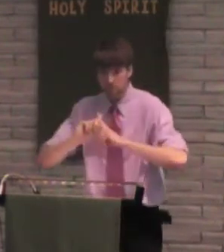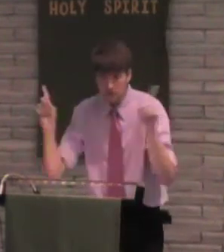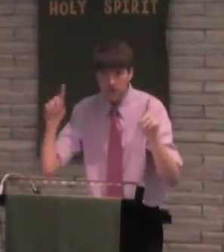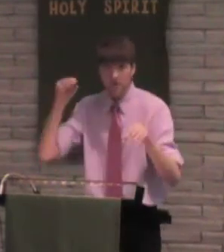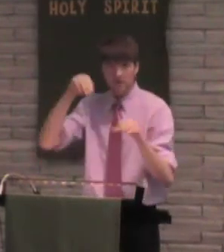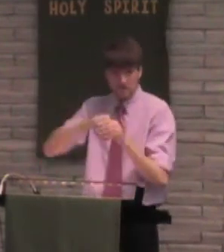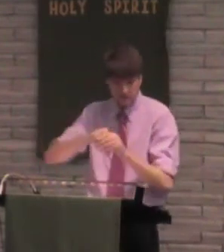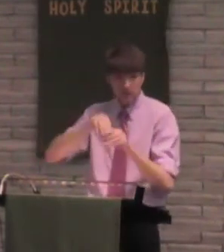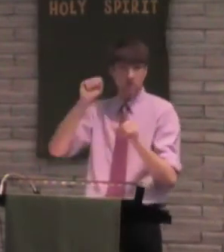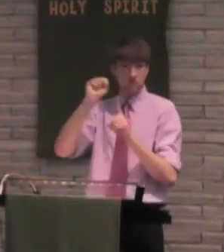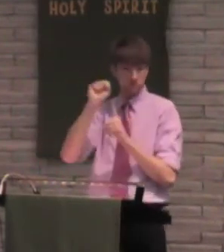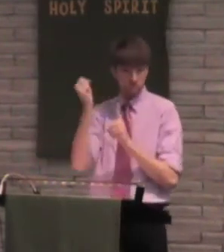But